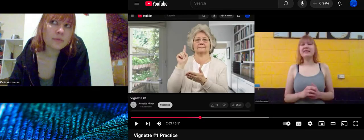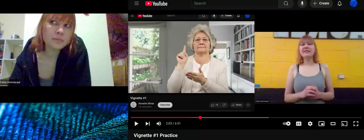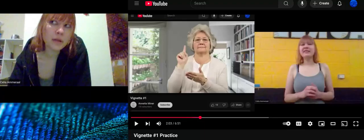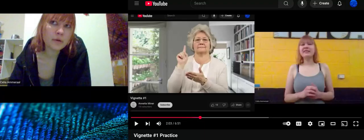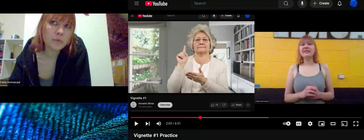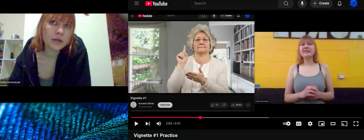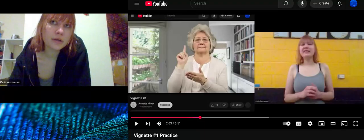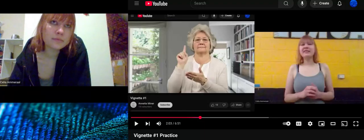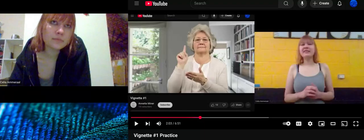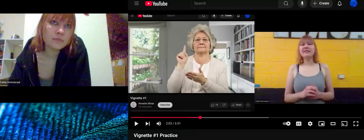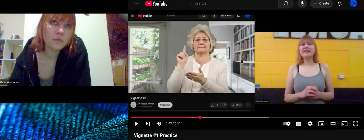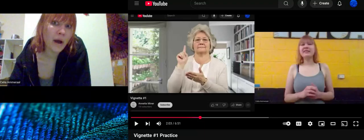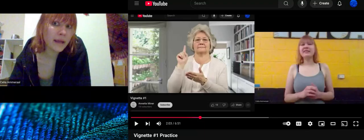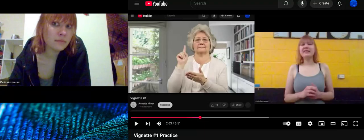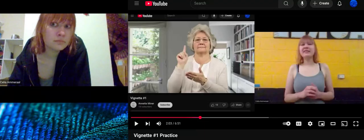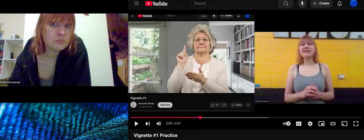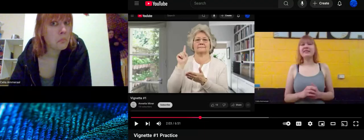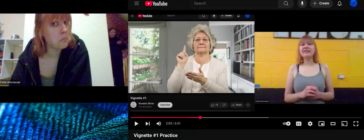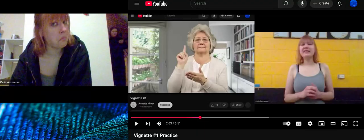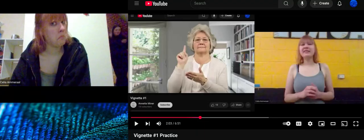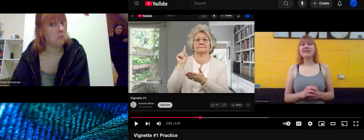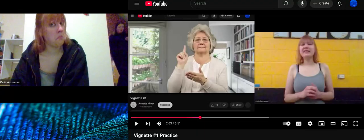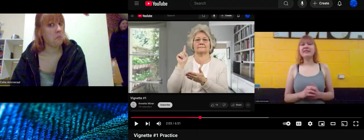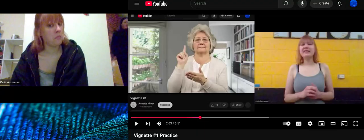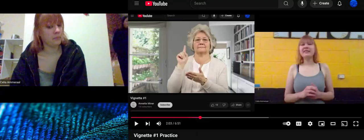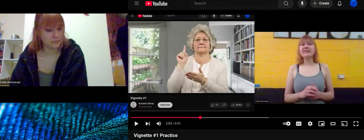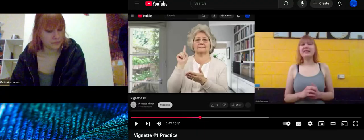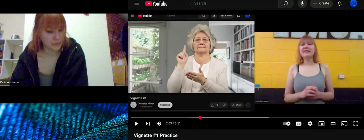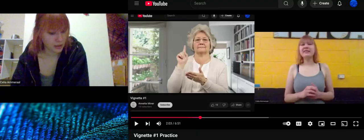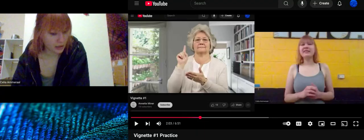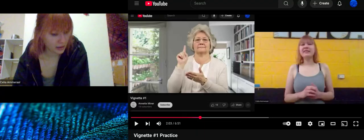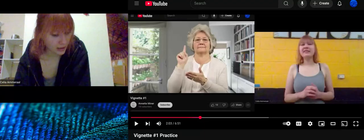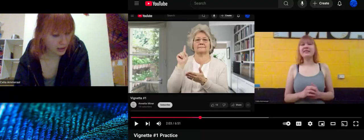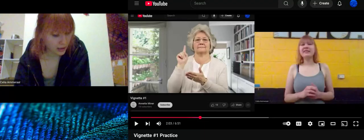Recent blood work. When?